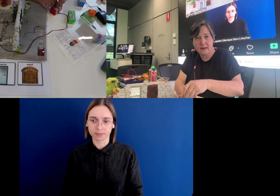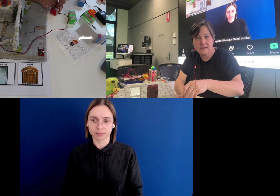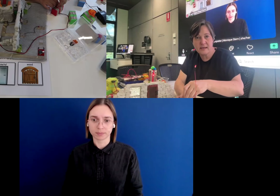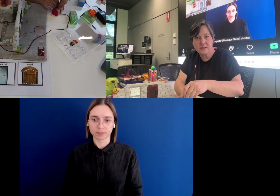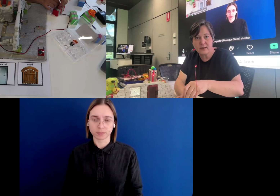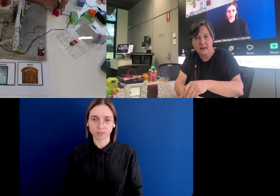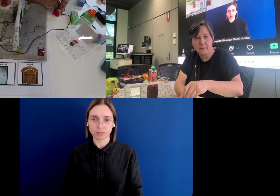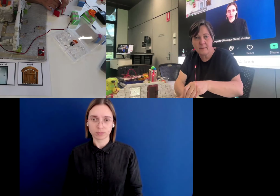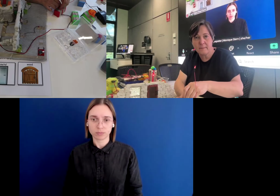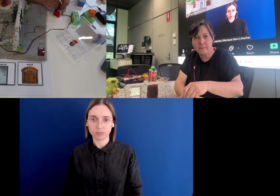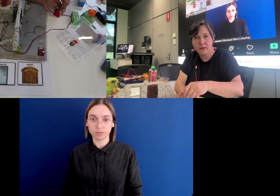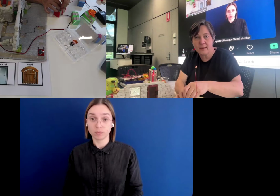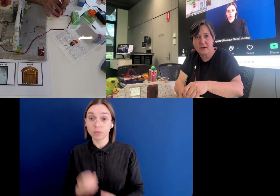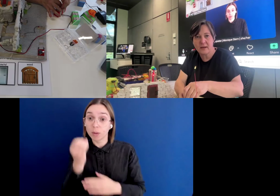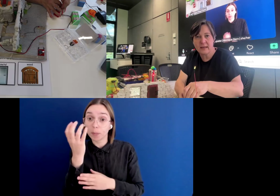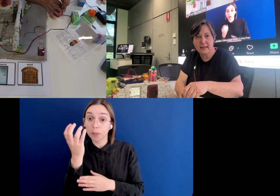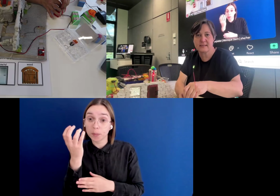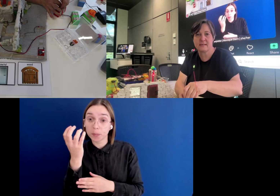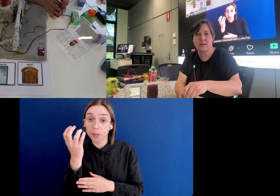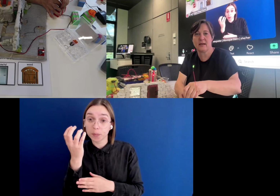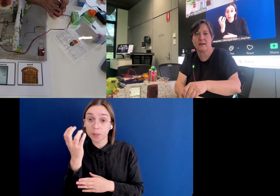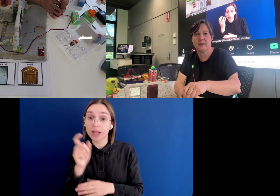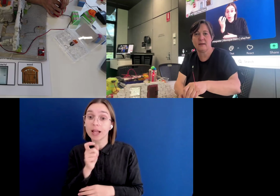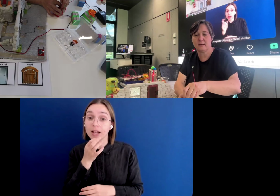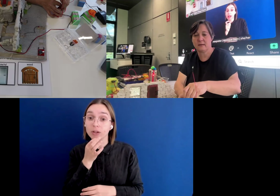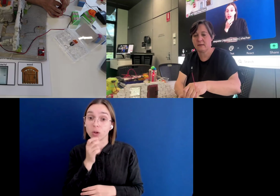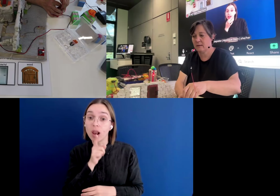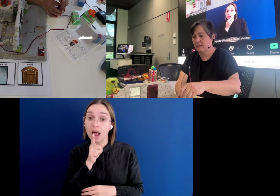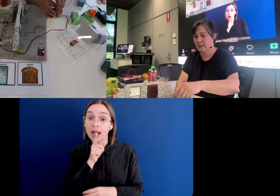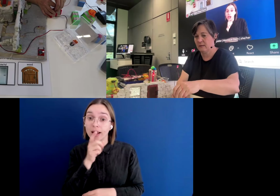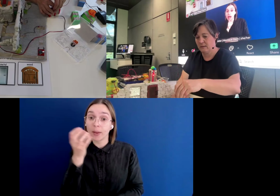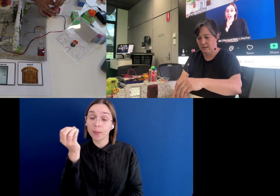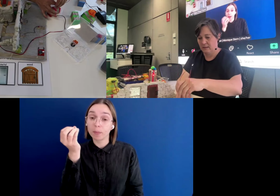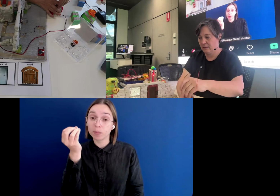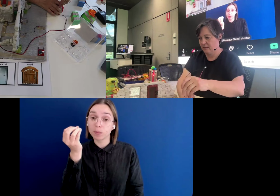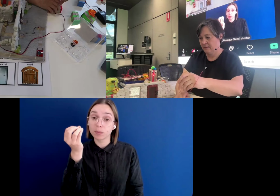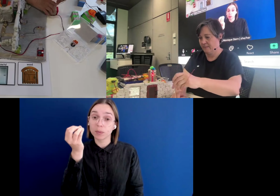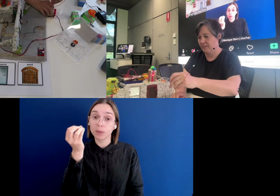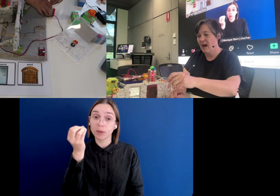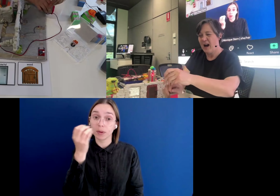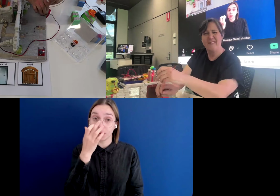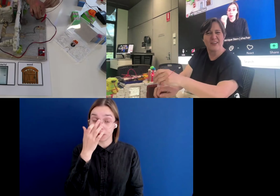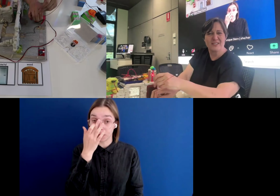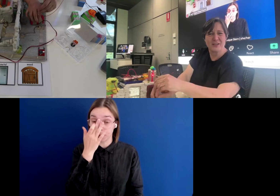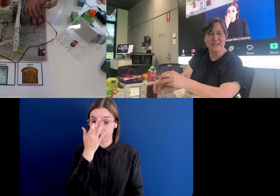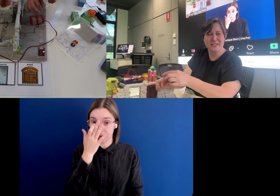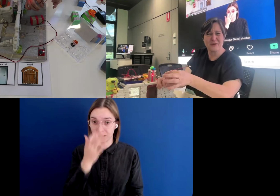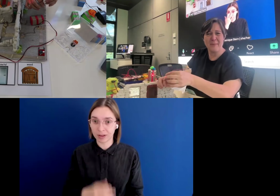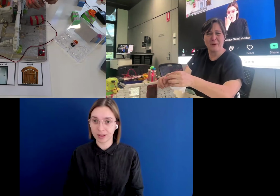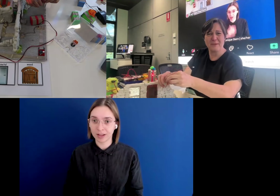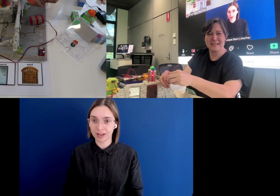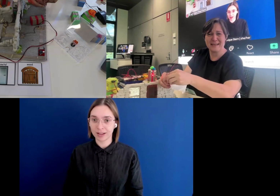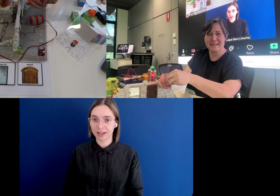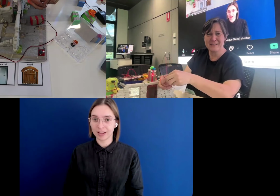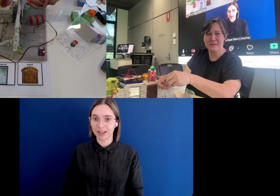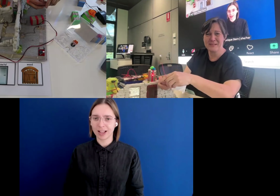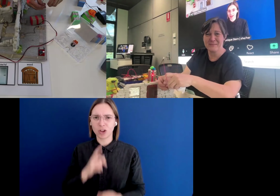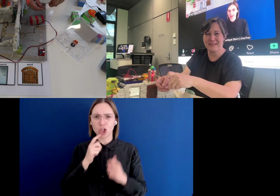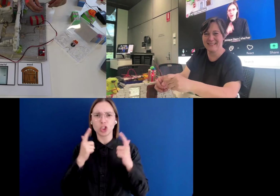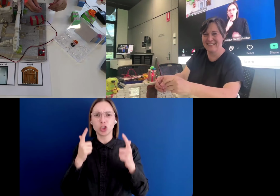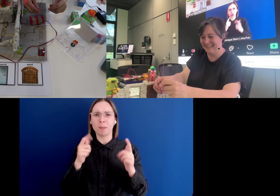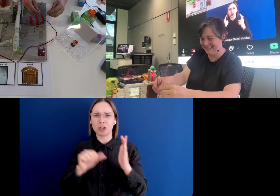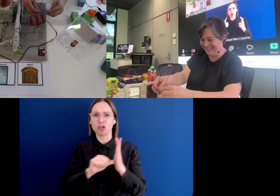Okay, is that showing up? Where am I? Yes, okay. Probably move it closer to this one though. This one's... I've got so much crap on my desk.